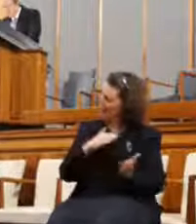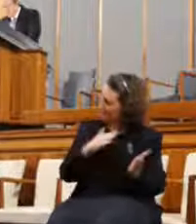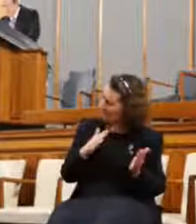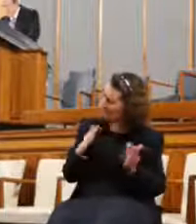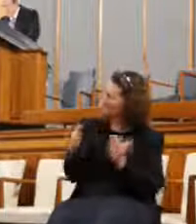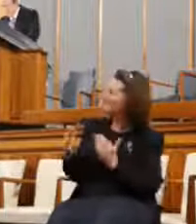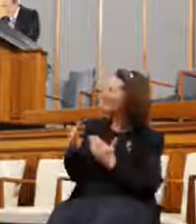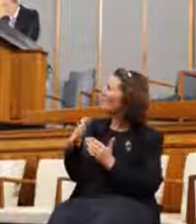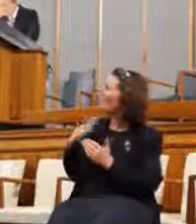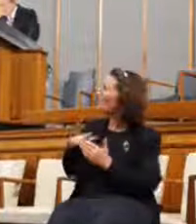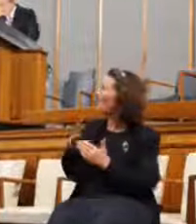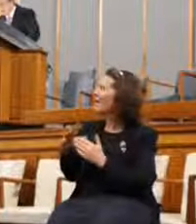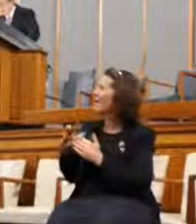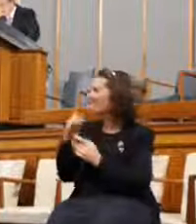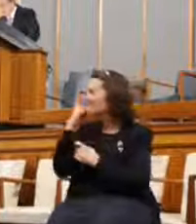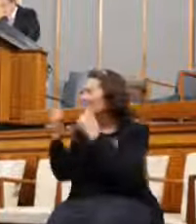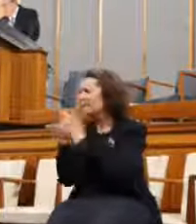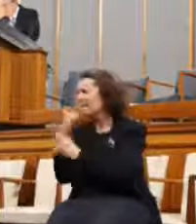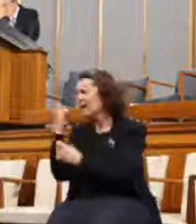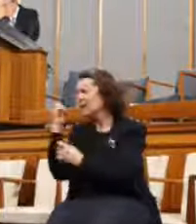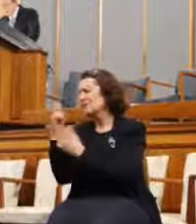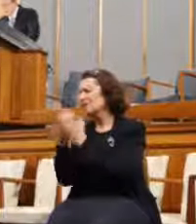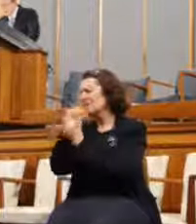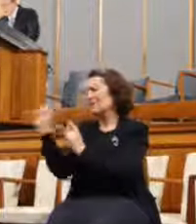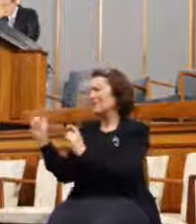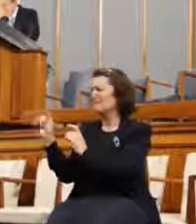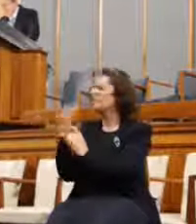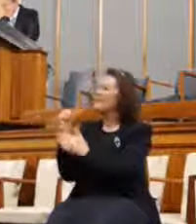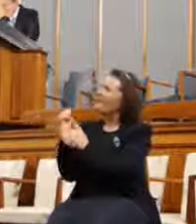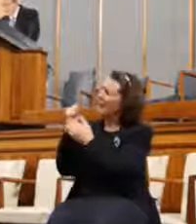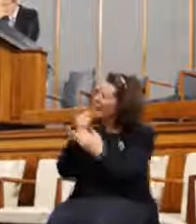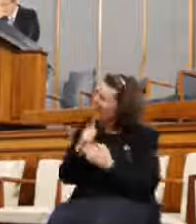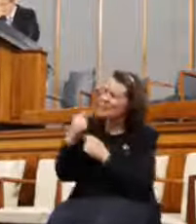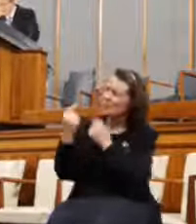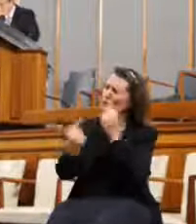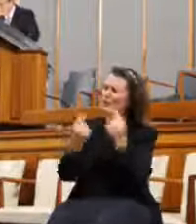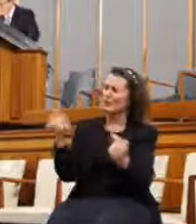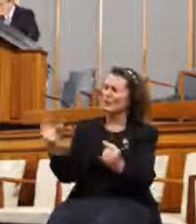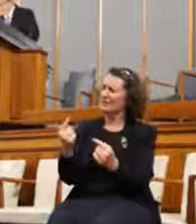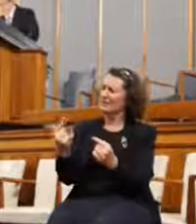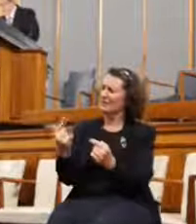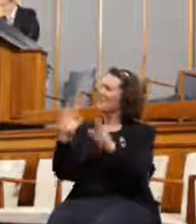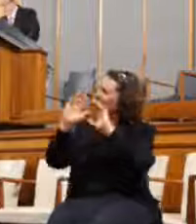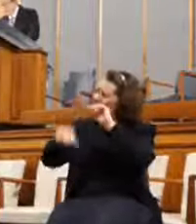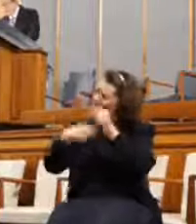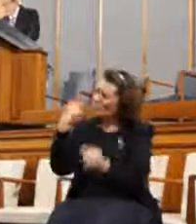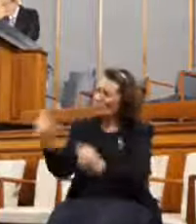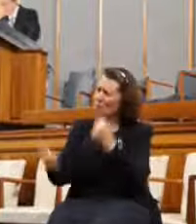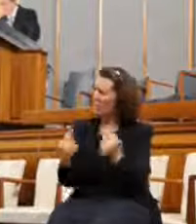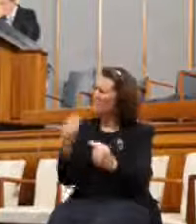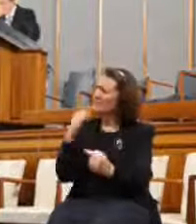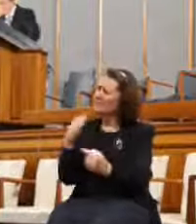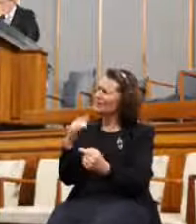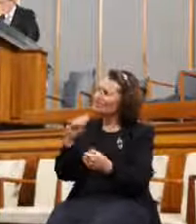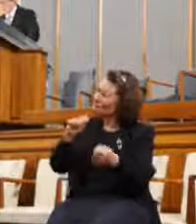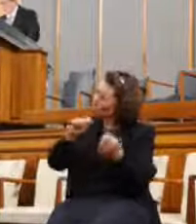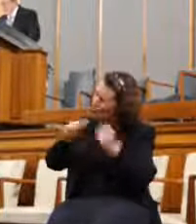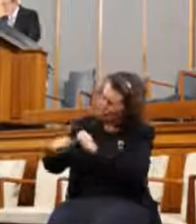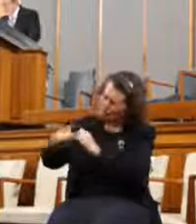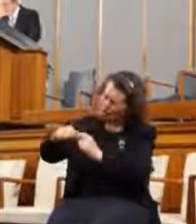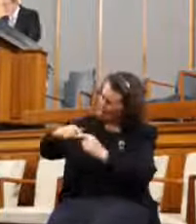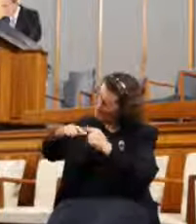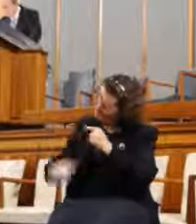in Christ. Help us all, bless us now and profoundly change us so that we become thine.